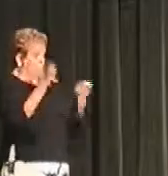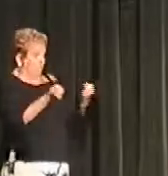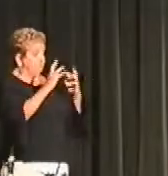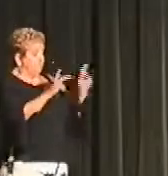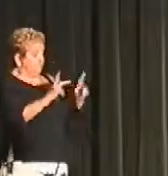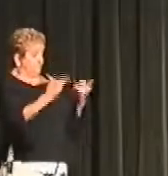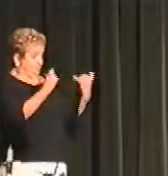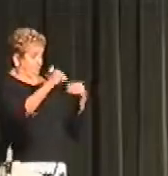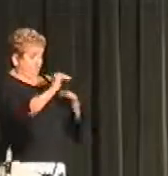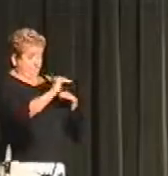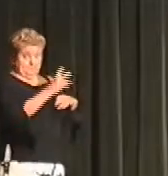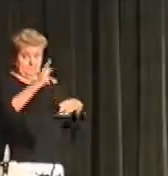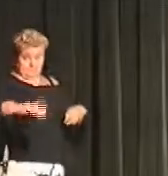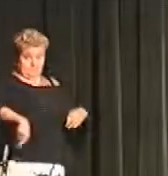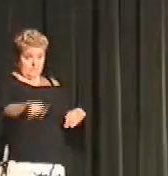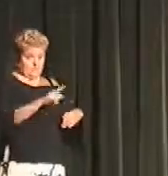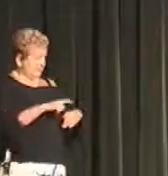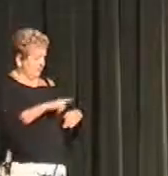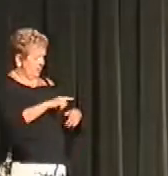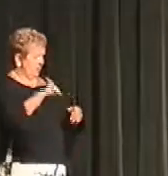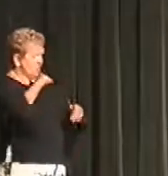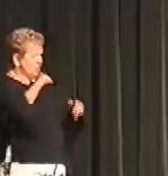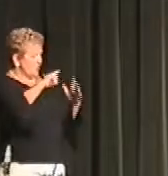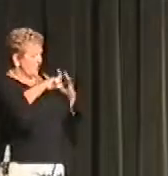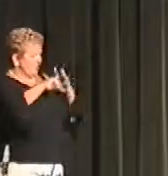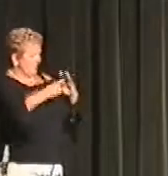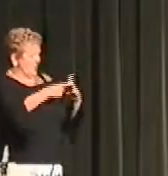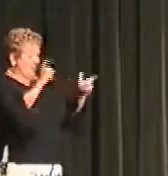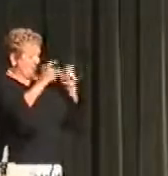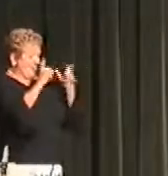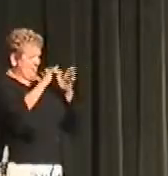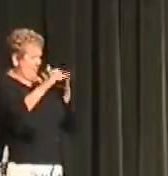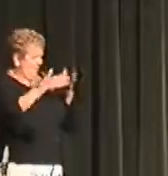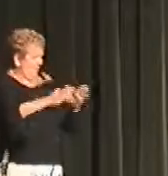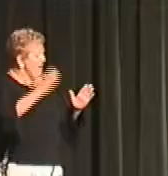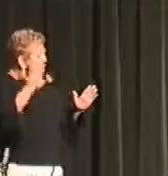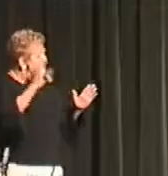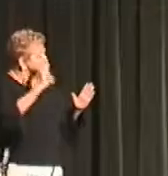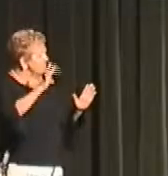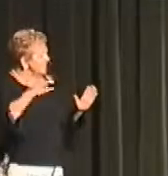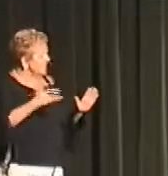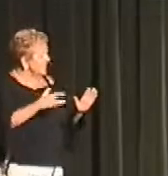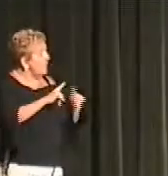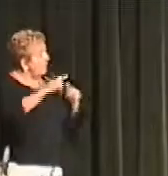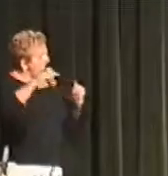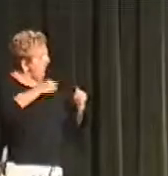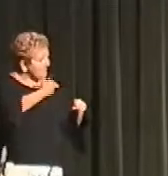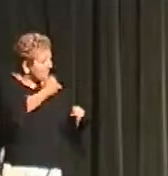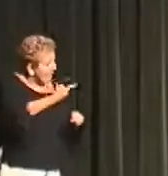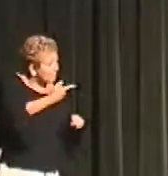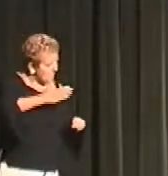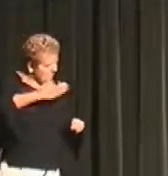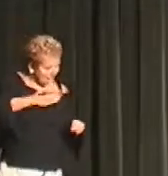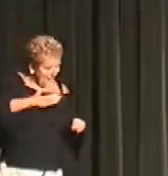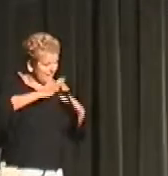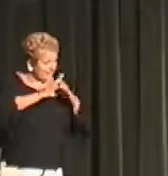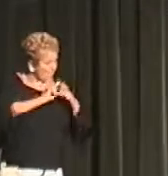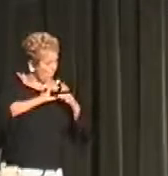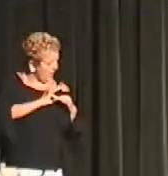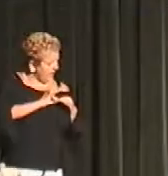not, you know, start your drinking certainly that way. But this is my story. You know, I never wanted to be me. I never wanted to